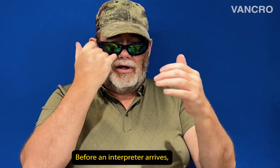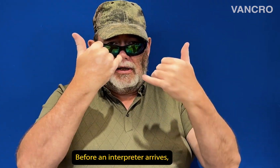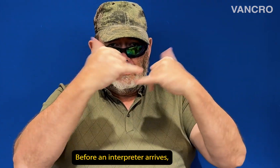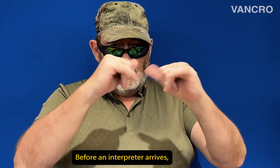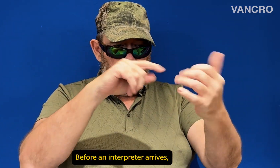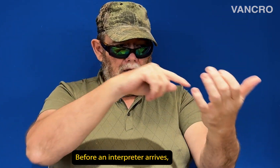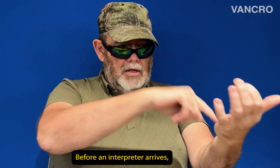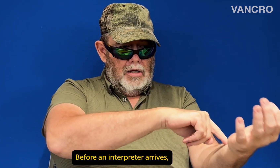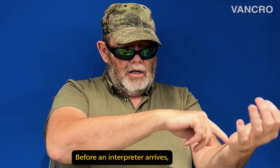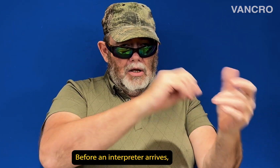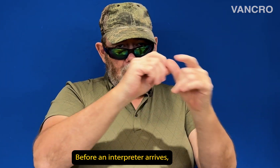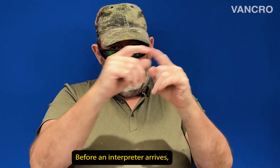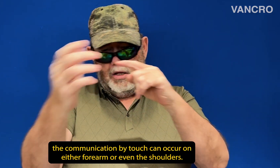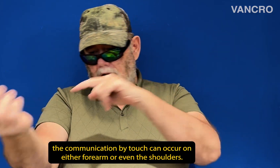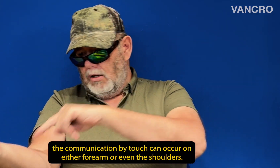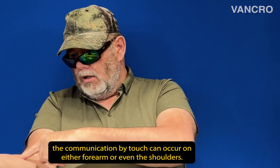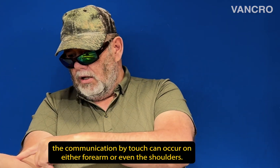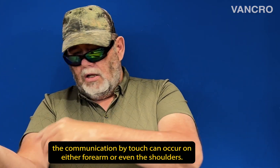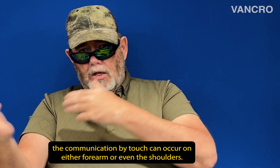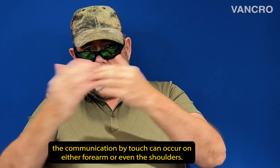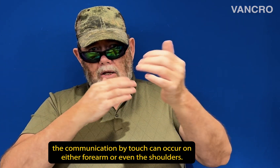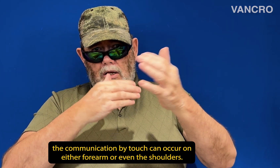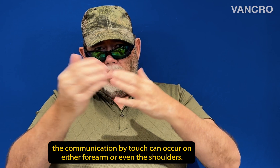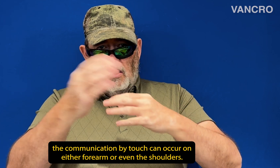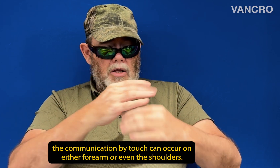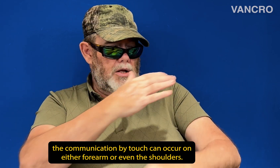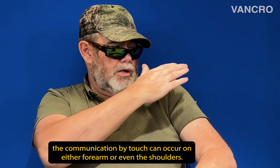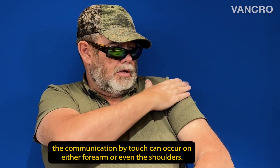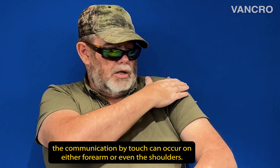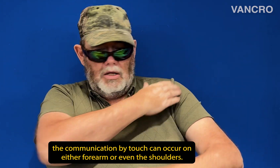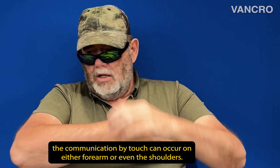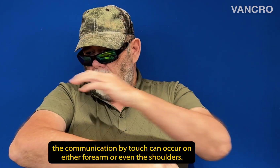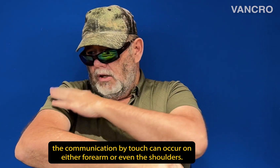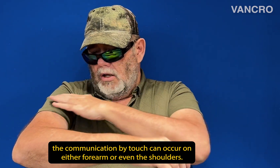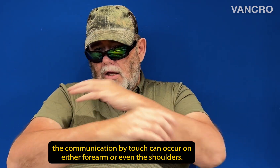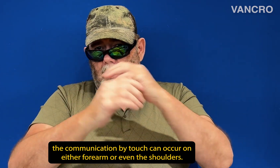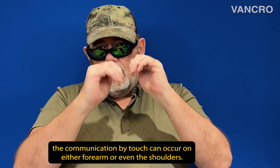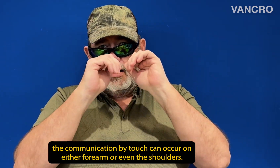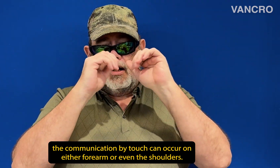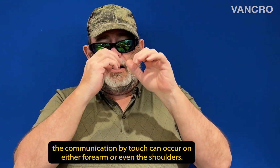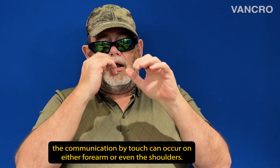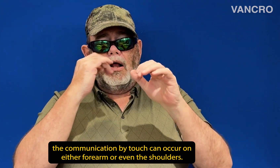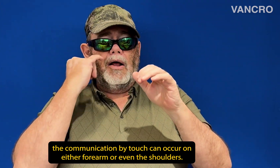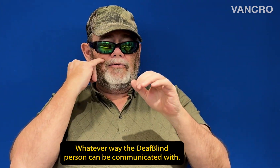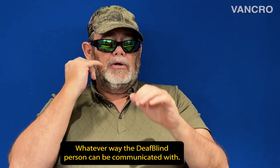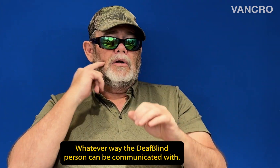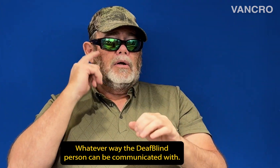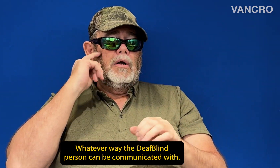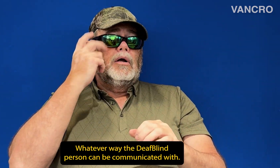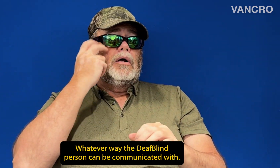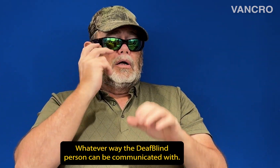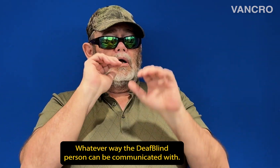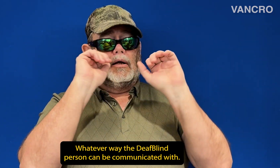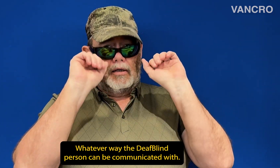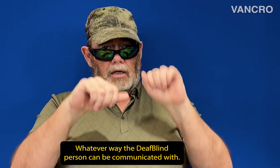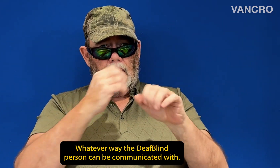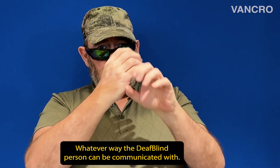Before an interpreter arrives, the communication by touch can occur on either forearm or even the shoulders, whatever way the deaf-blind person can